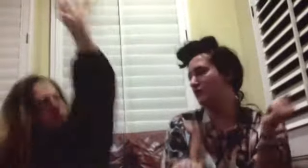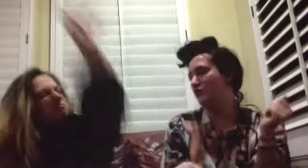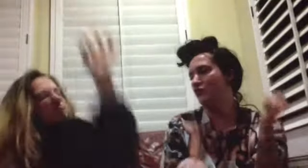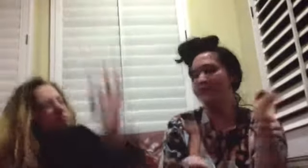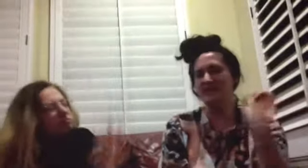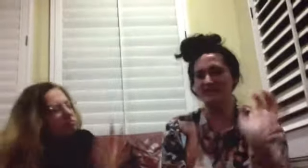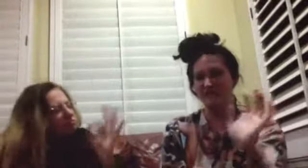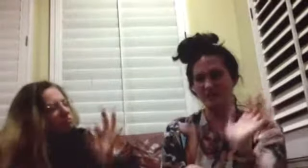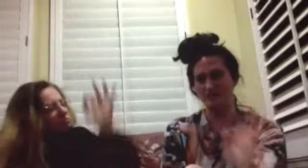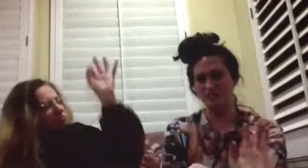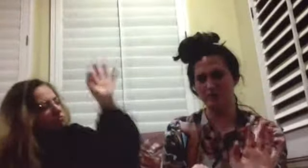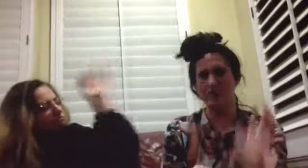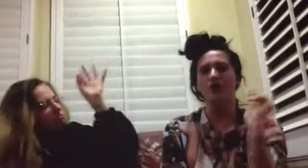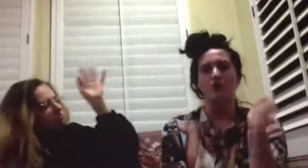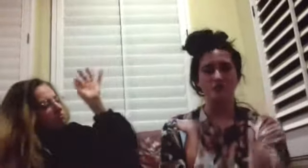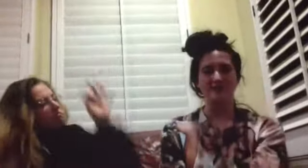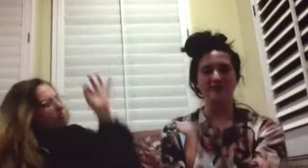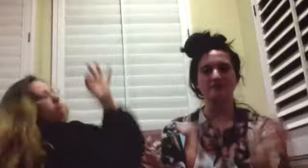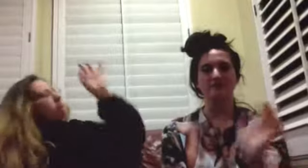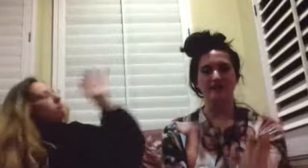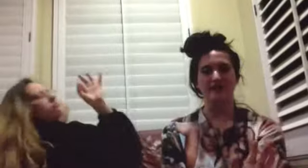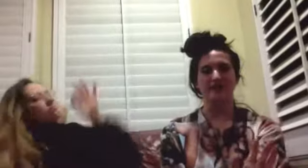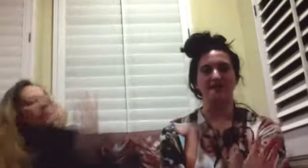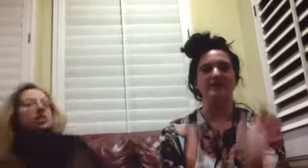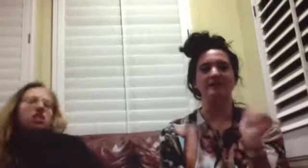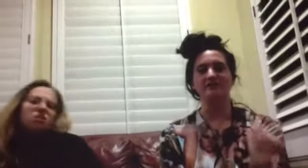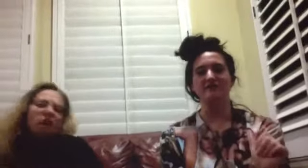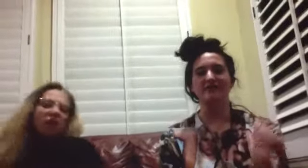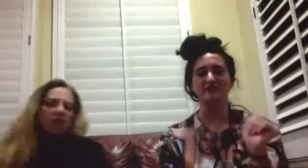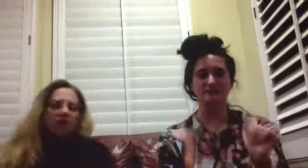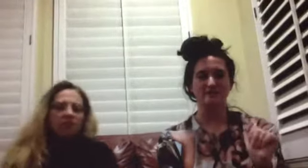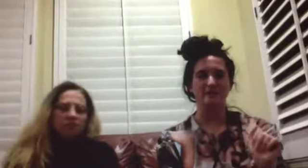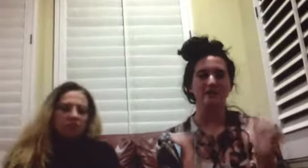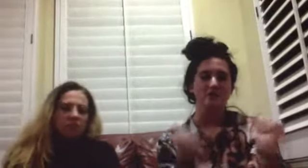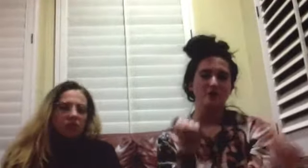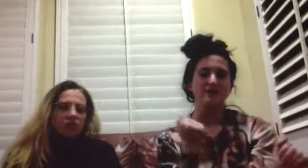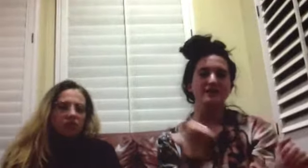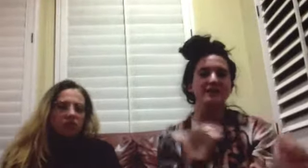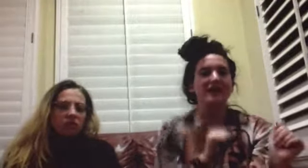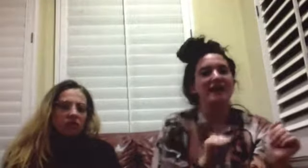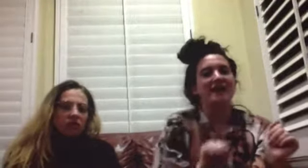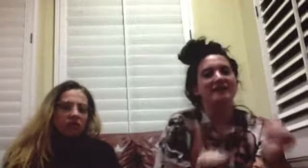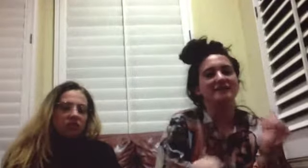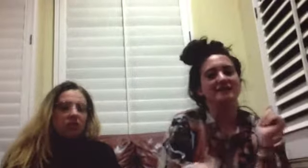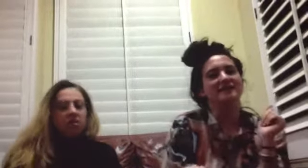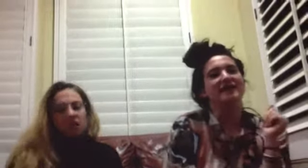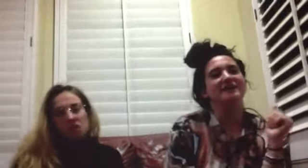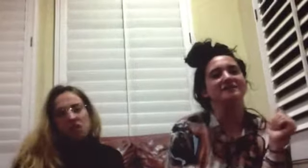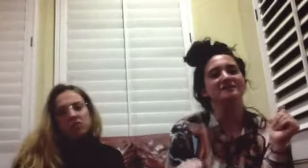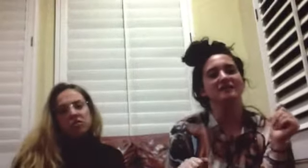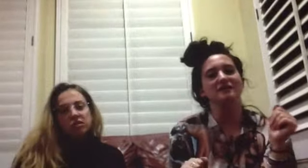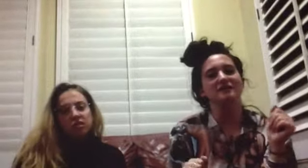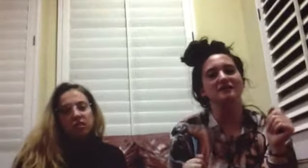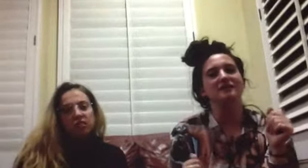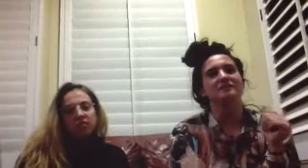Oh, and hit the gas quick, ready or not, here I come. Where you at? The night is young.